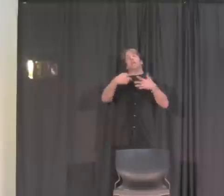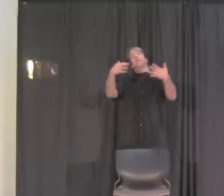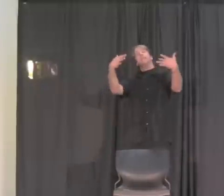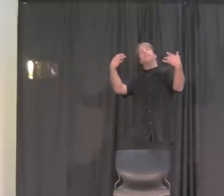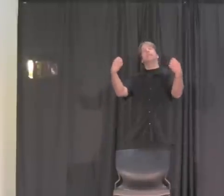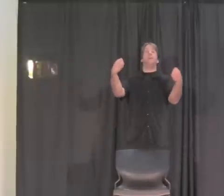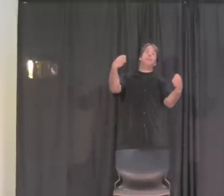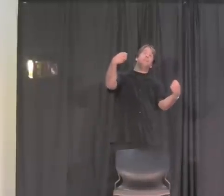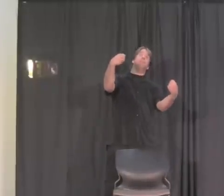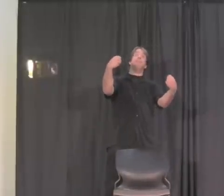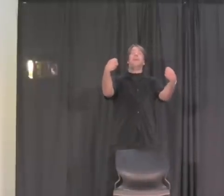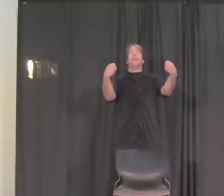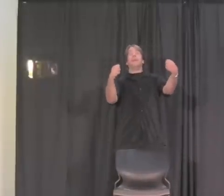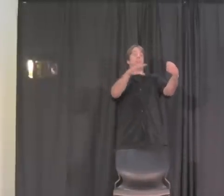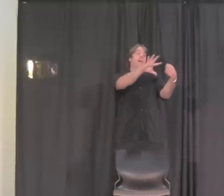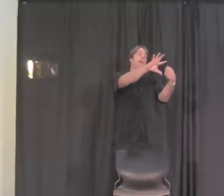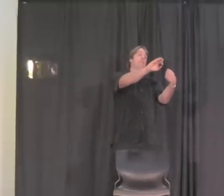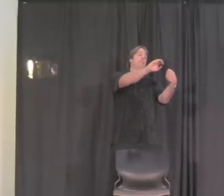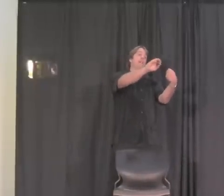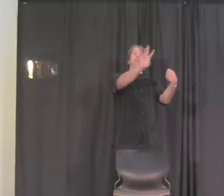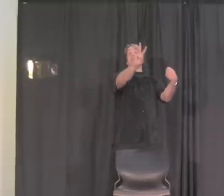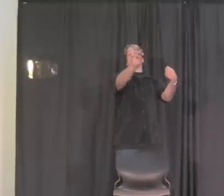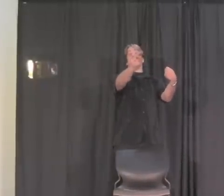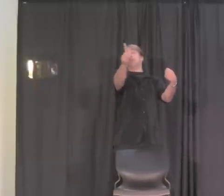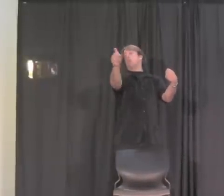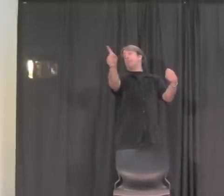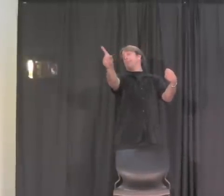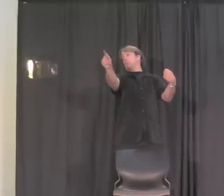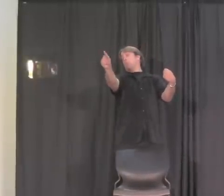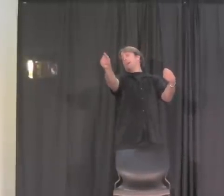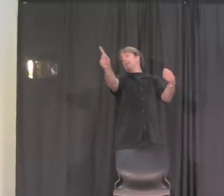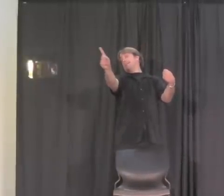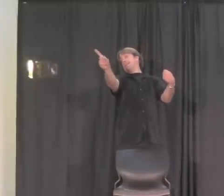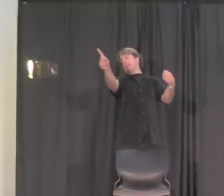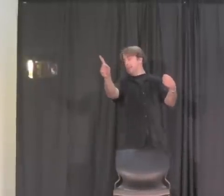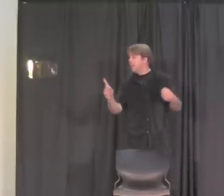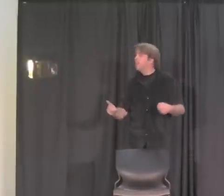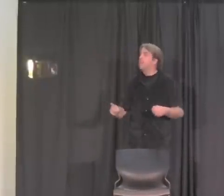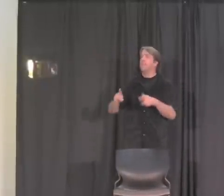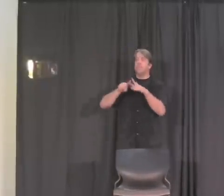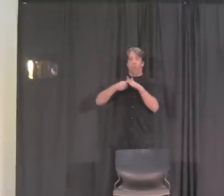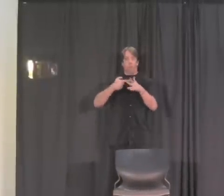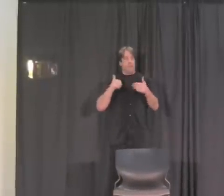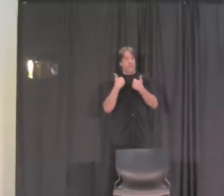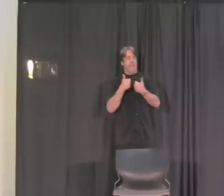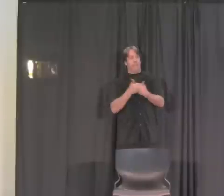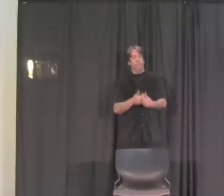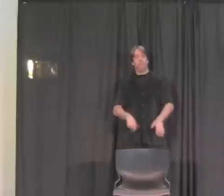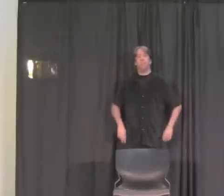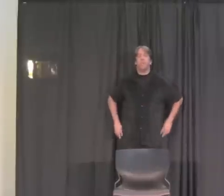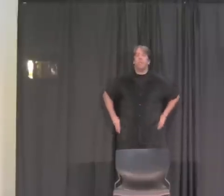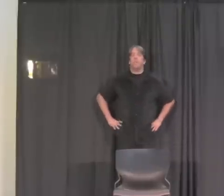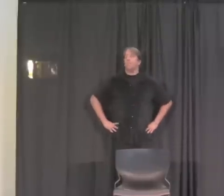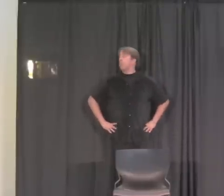So I would wait until my mother was driving for 50, 60, 120, whatever. And the games would